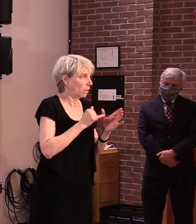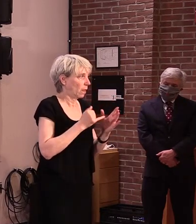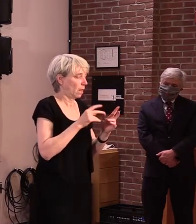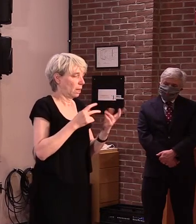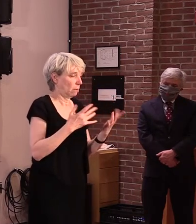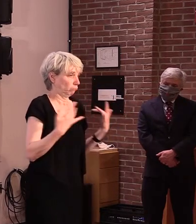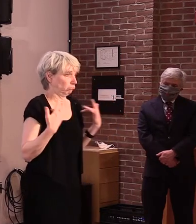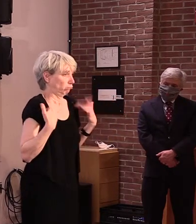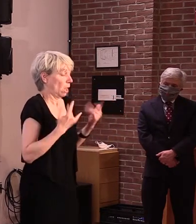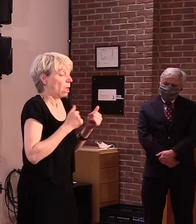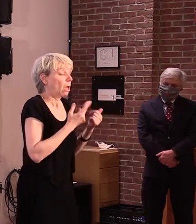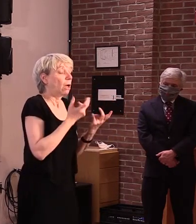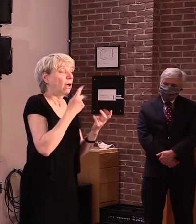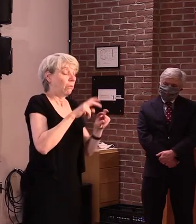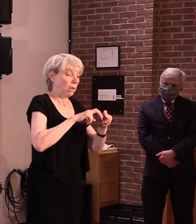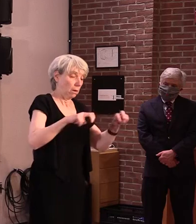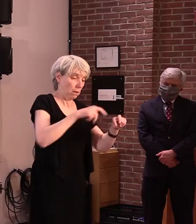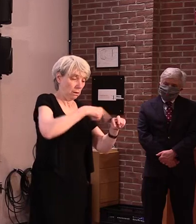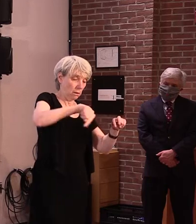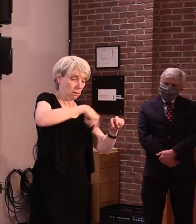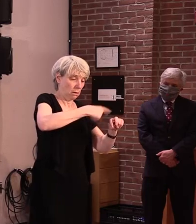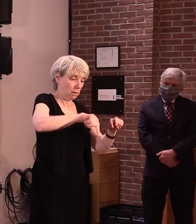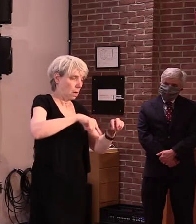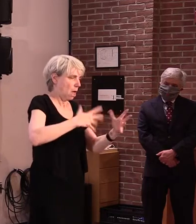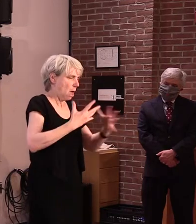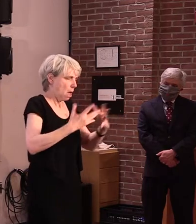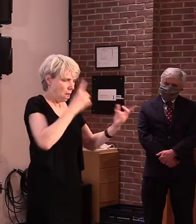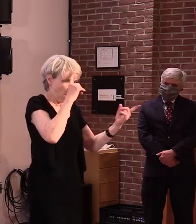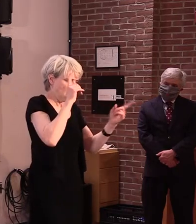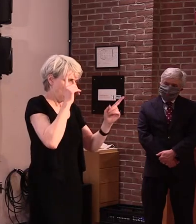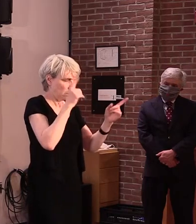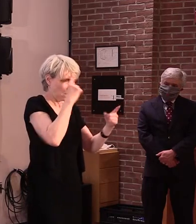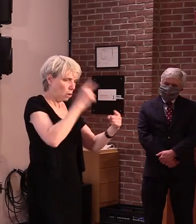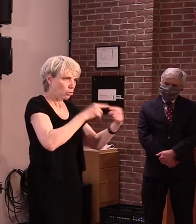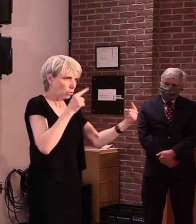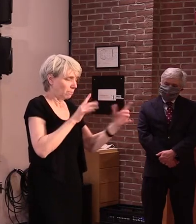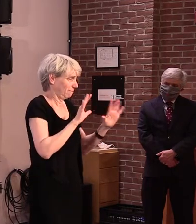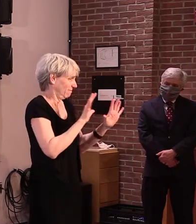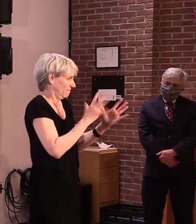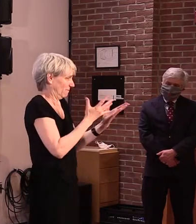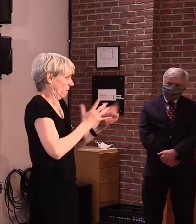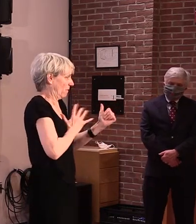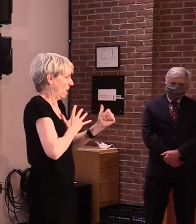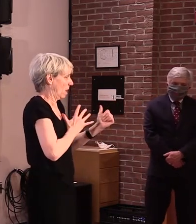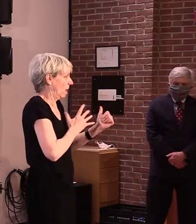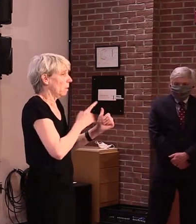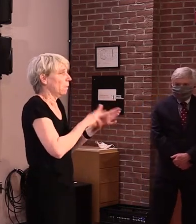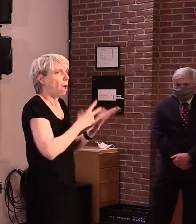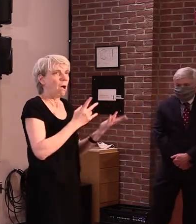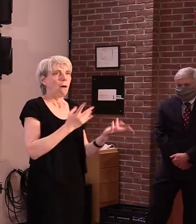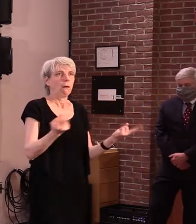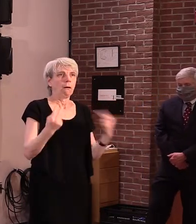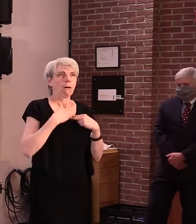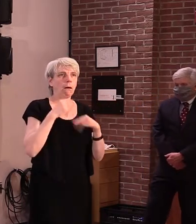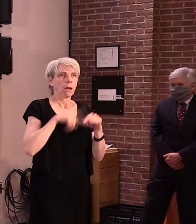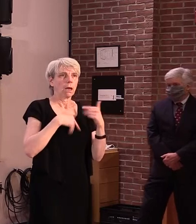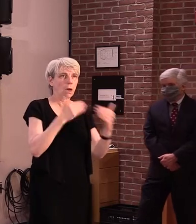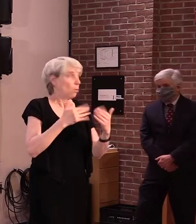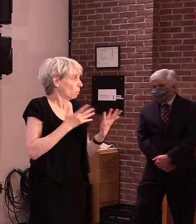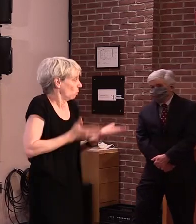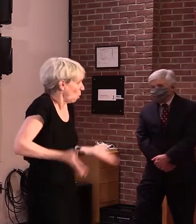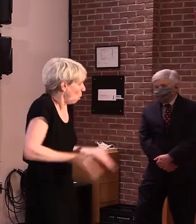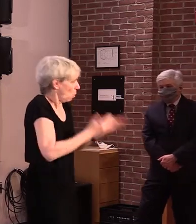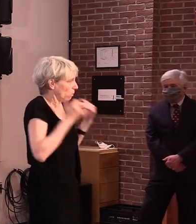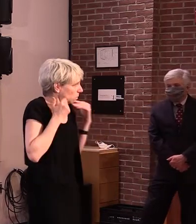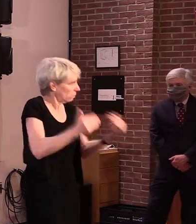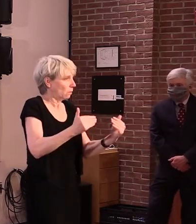committee. That doesn't preclude him from moving forward at this point, because I've already said we should move forward. So I can't answer yes or no, because I'm